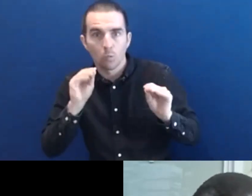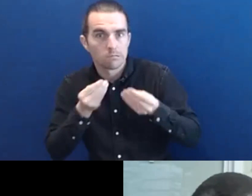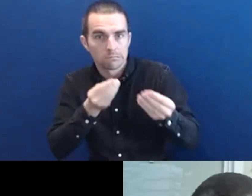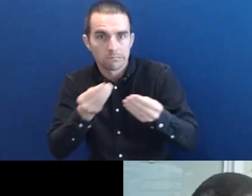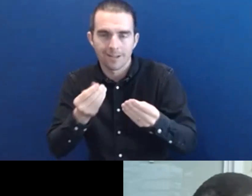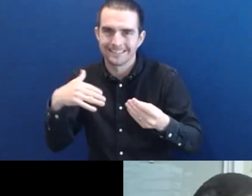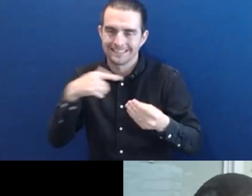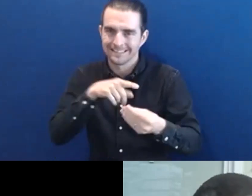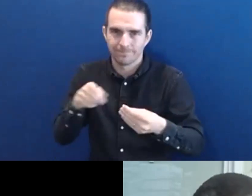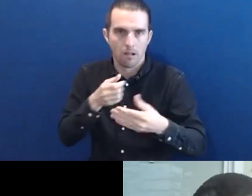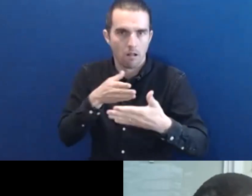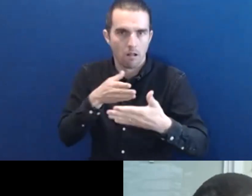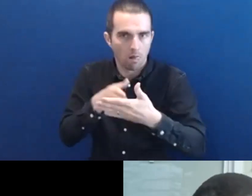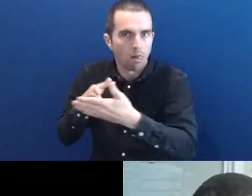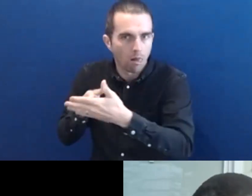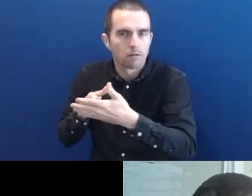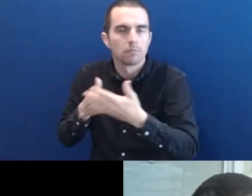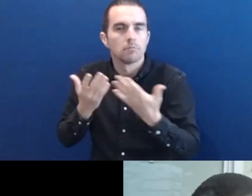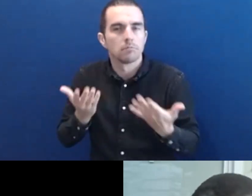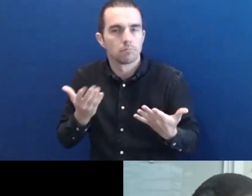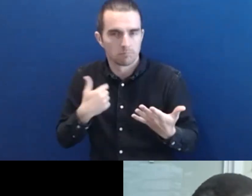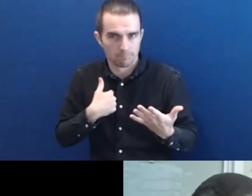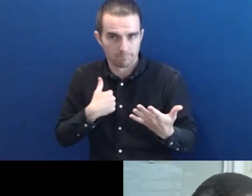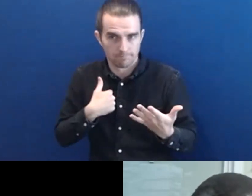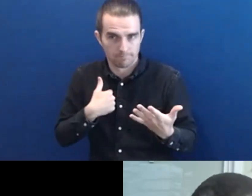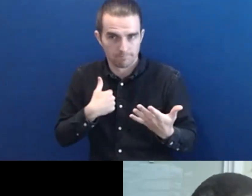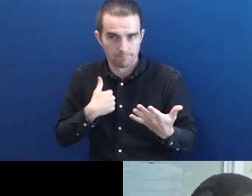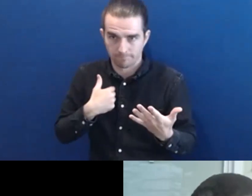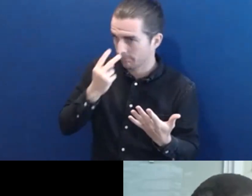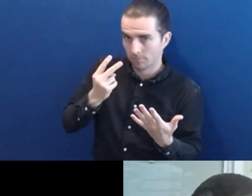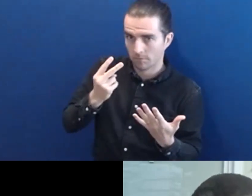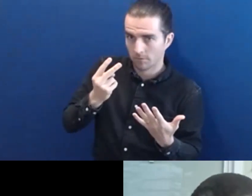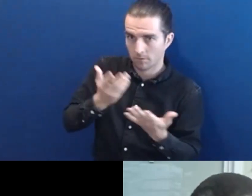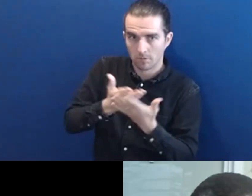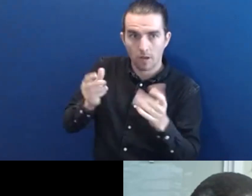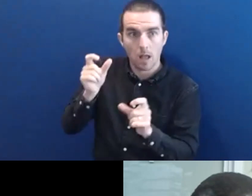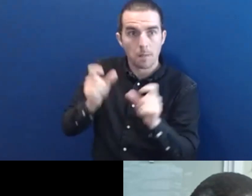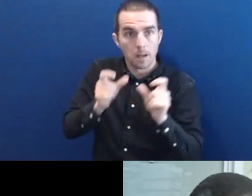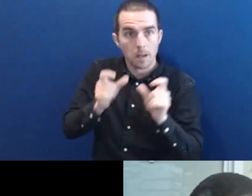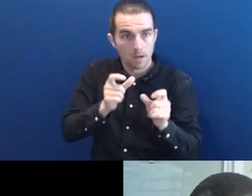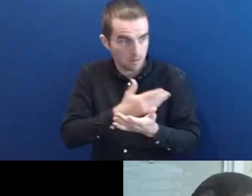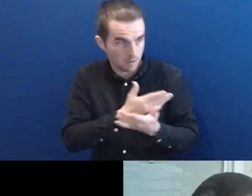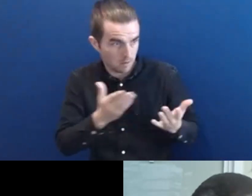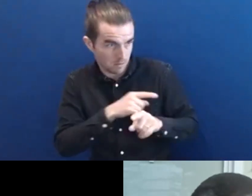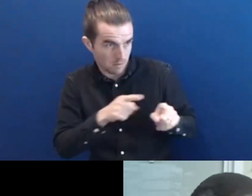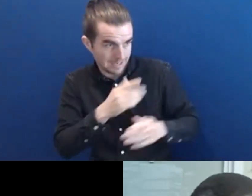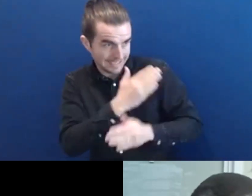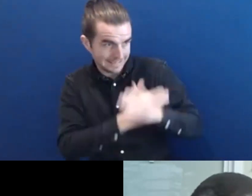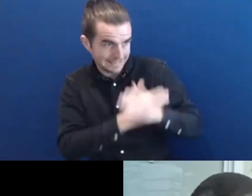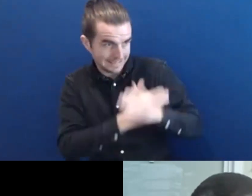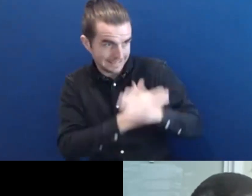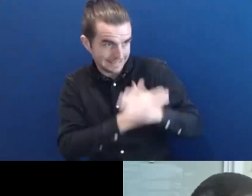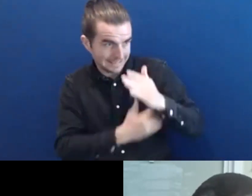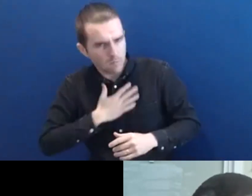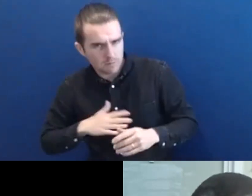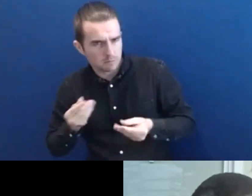the opportunities, their capacity are built, they are empowered, socially and economically, so that they'll be